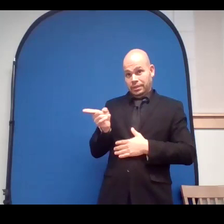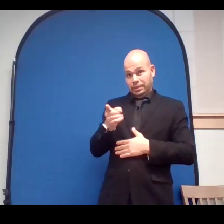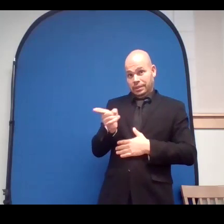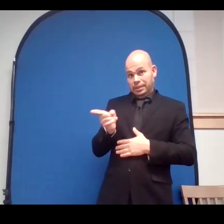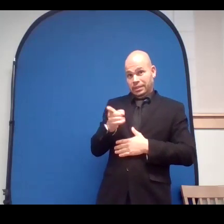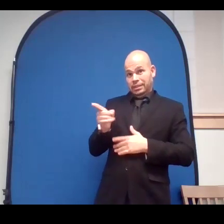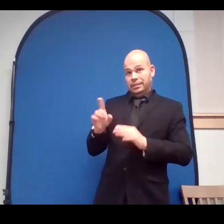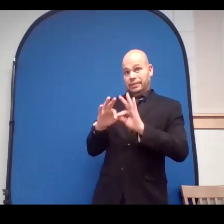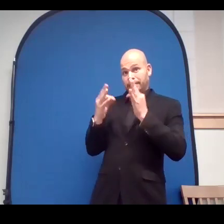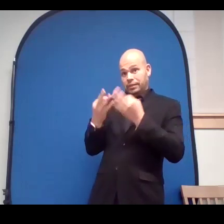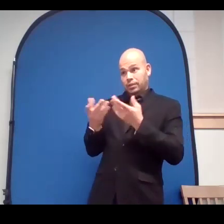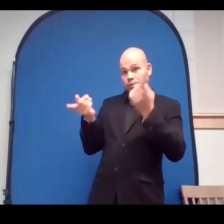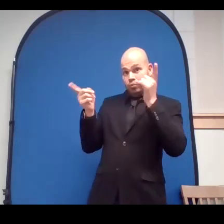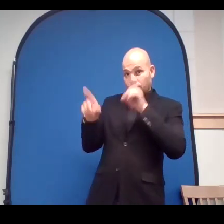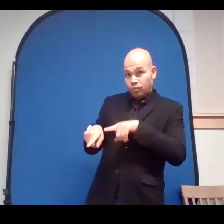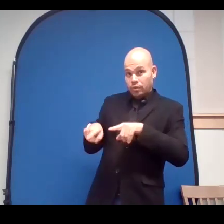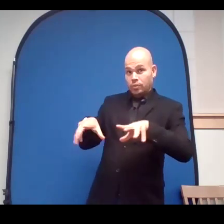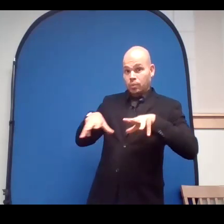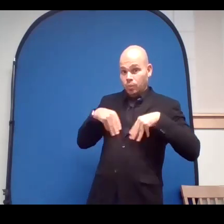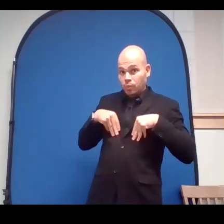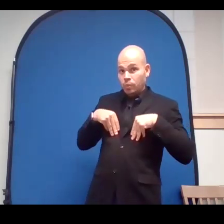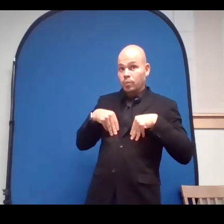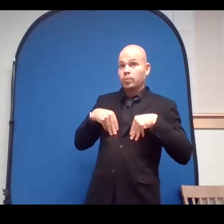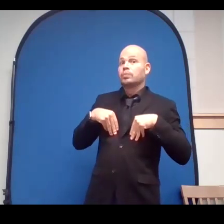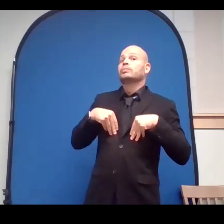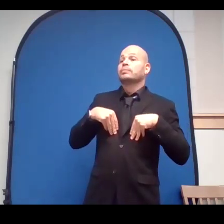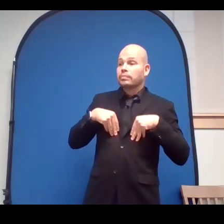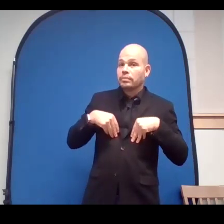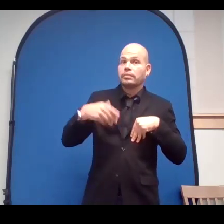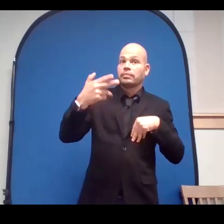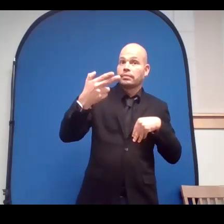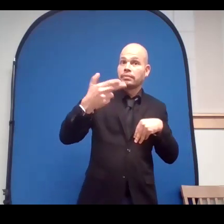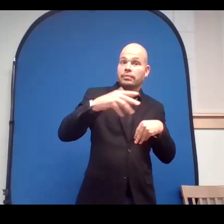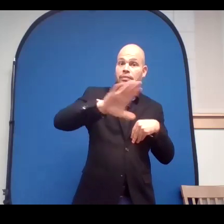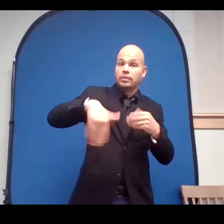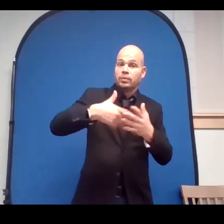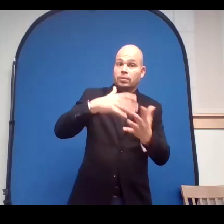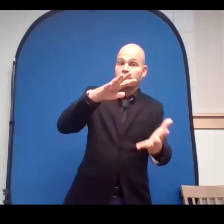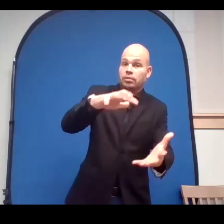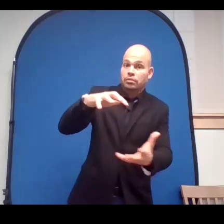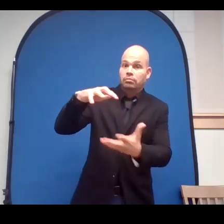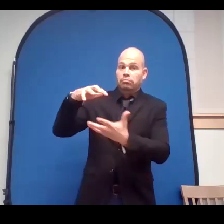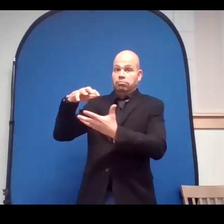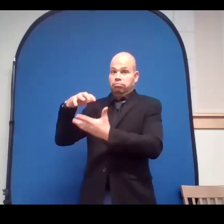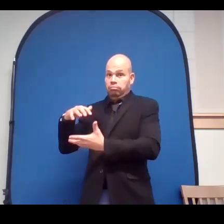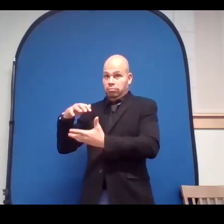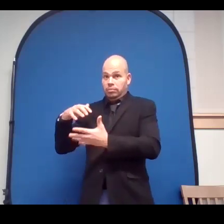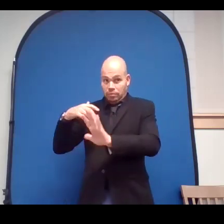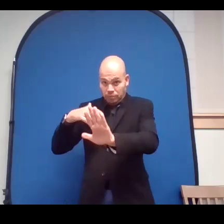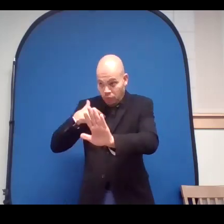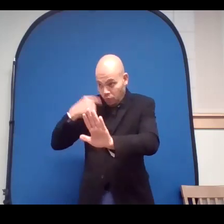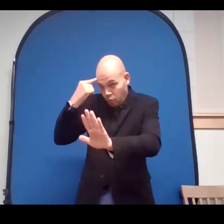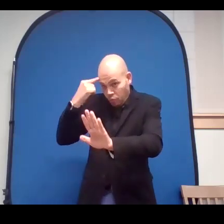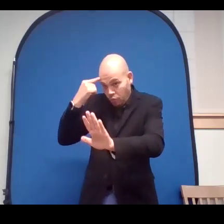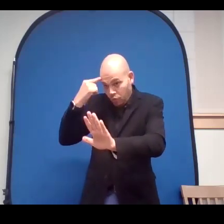family. Family agreed to remove the firearms. It was the understanding that I had, which to me is my understanding